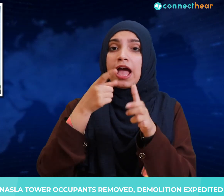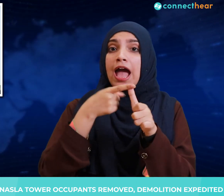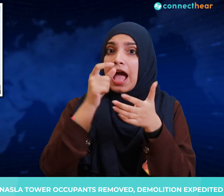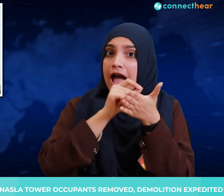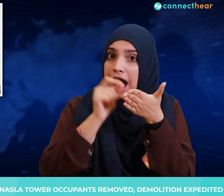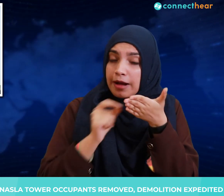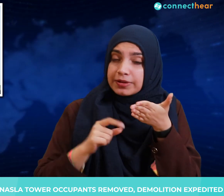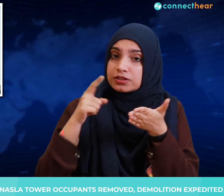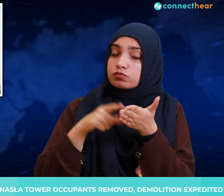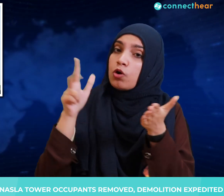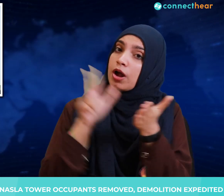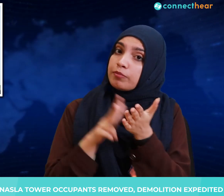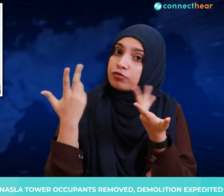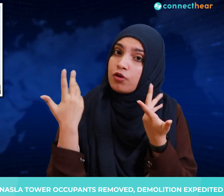Nasla Tower owners.